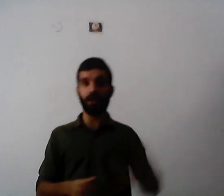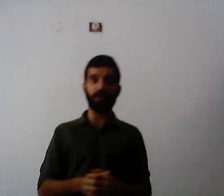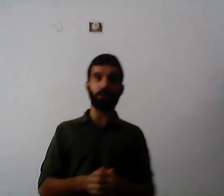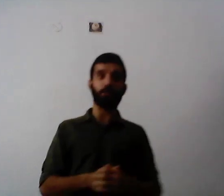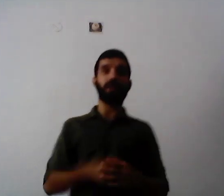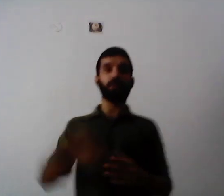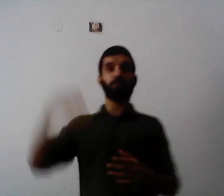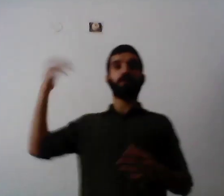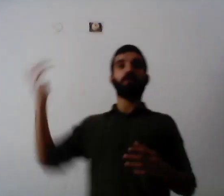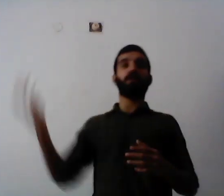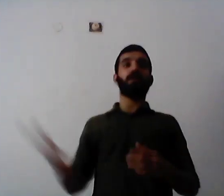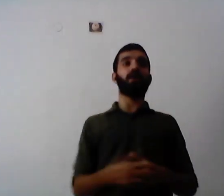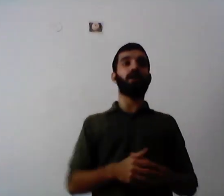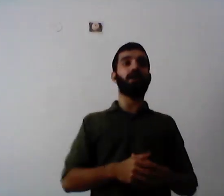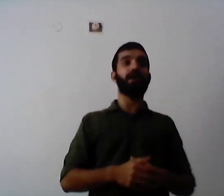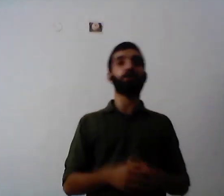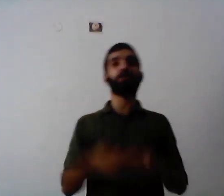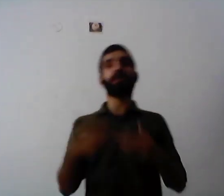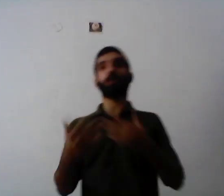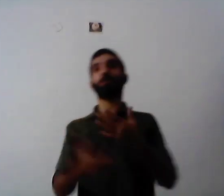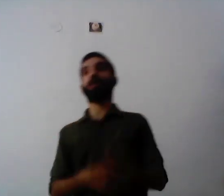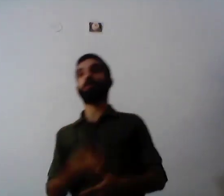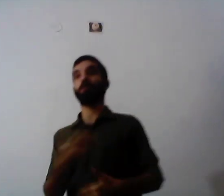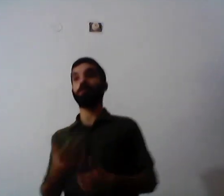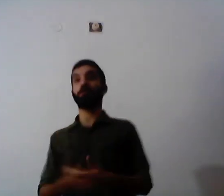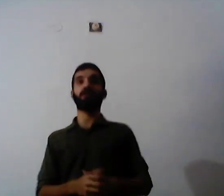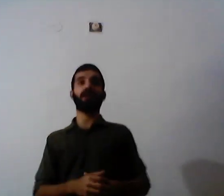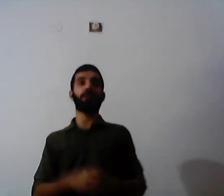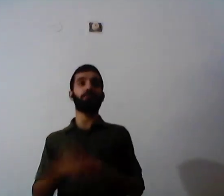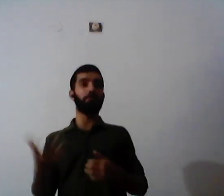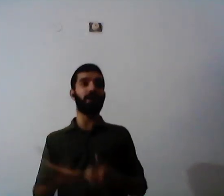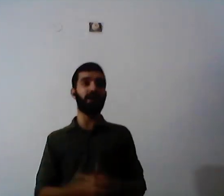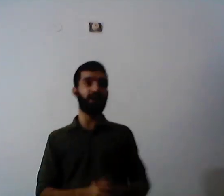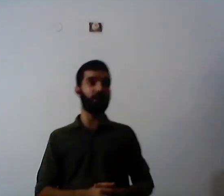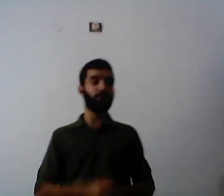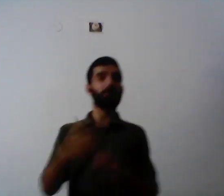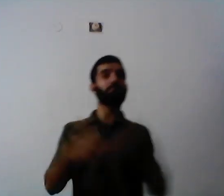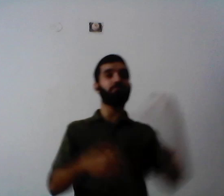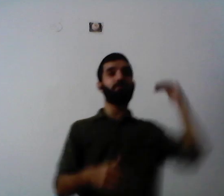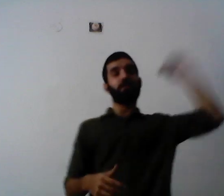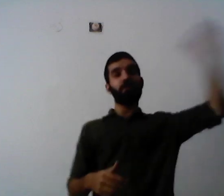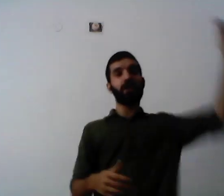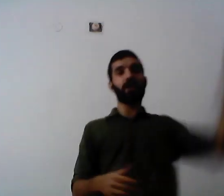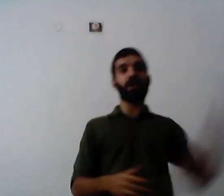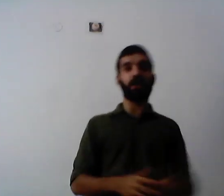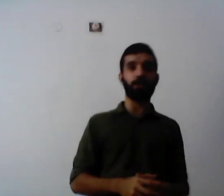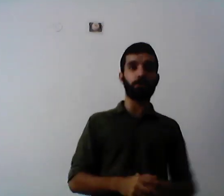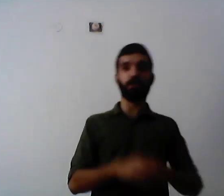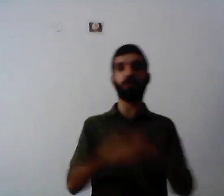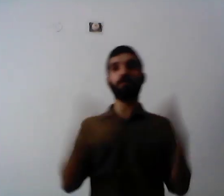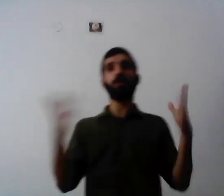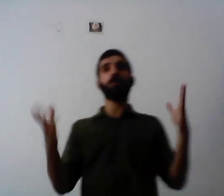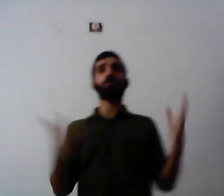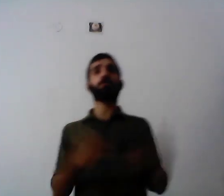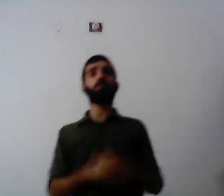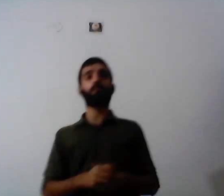altitude, like say you are going to climb Himalaya or some like very high altitude stuff. So what